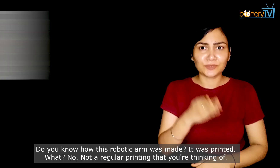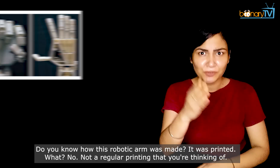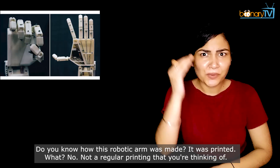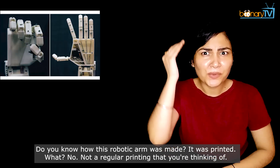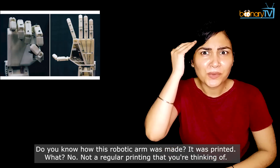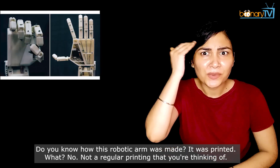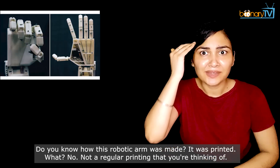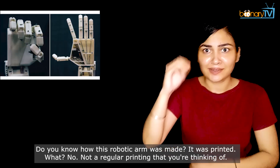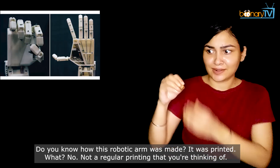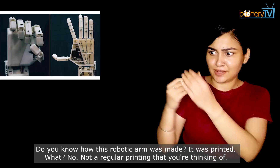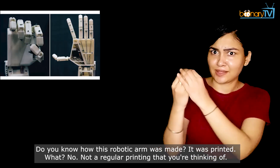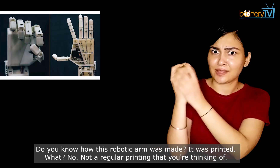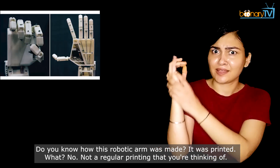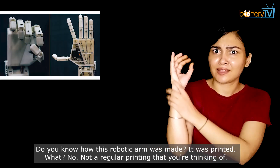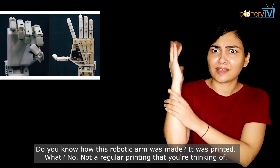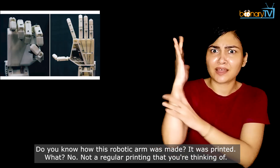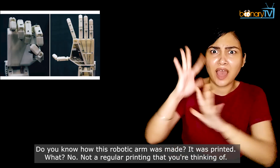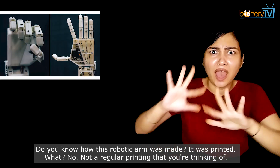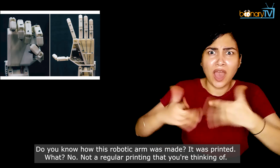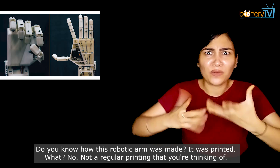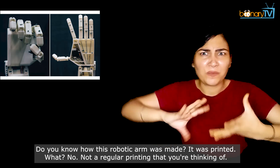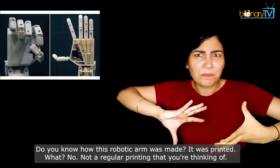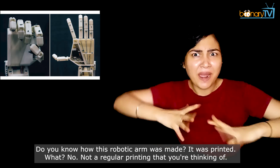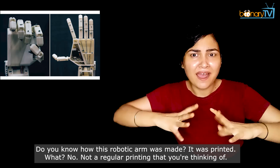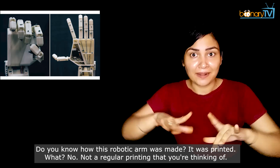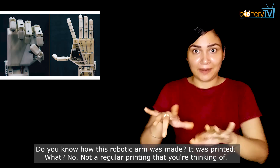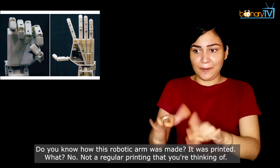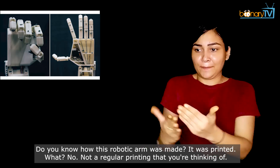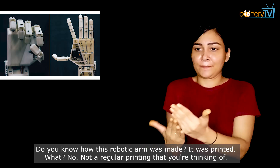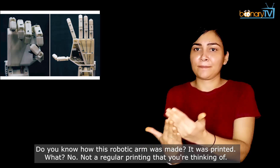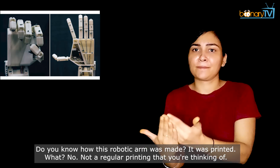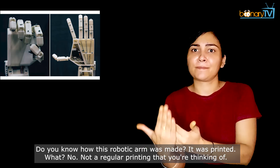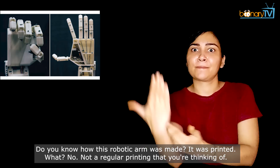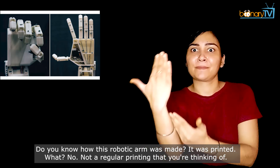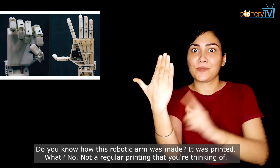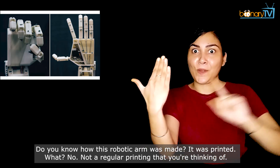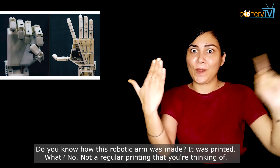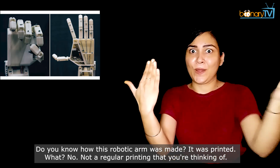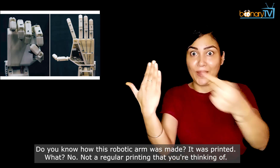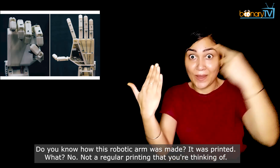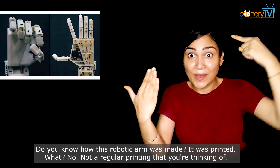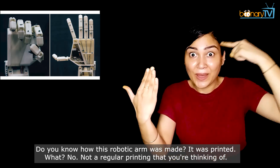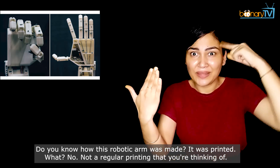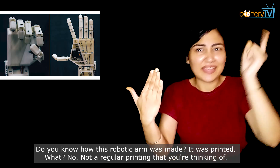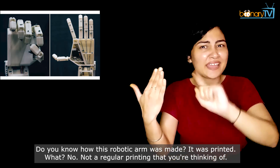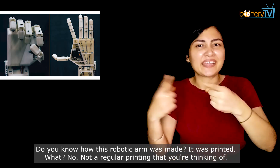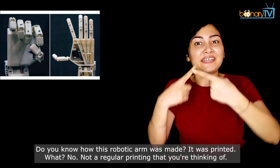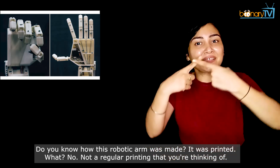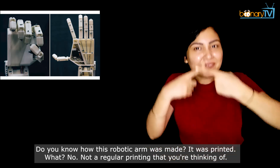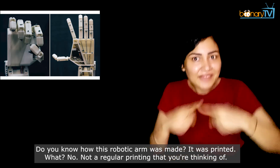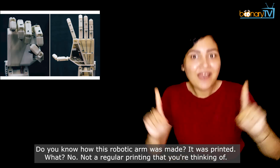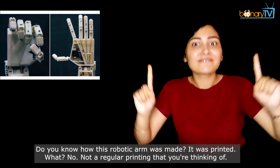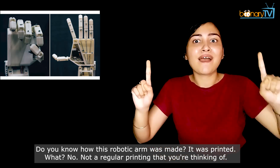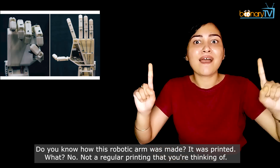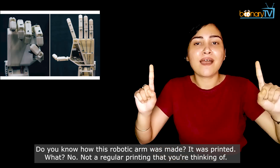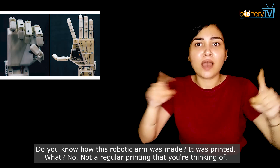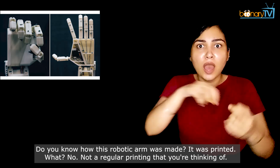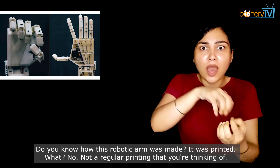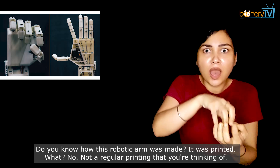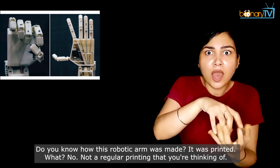Do you know how this robotic arm was made? It was printed. What? No, not a